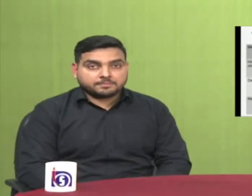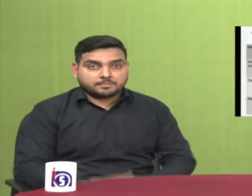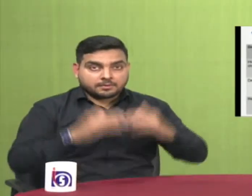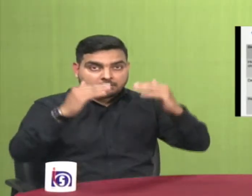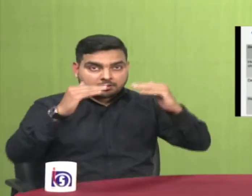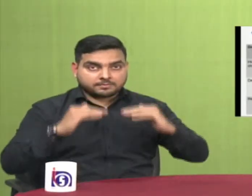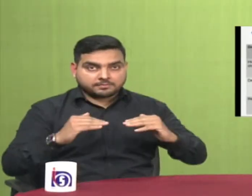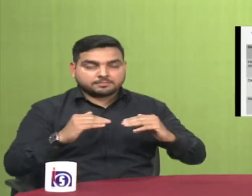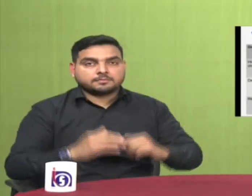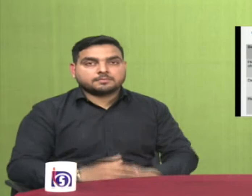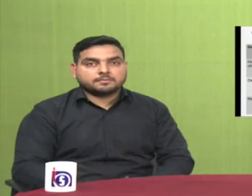Welcome back.